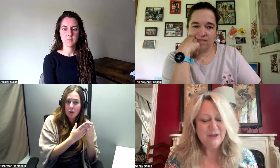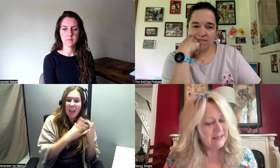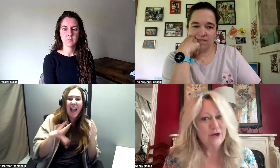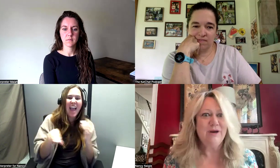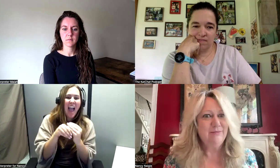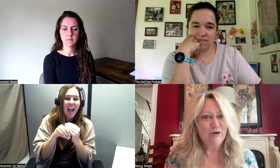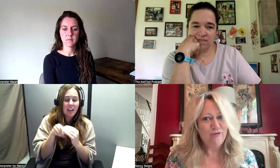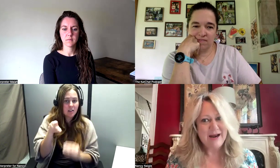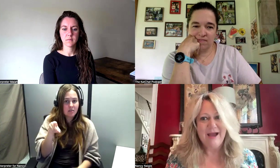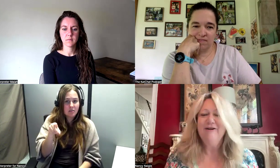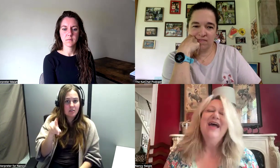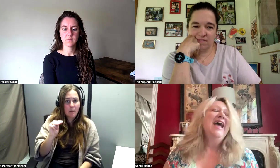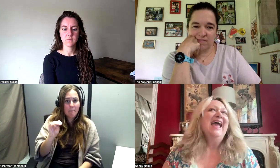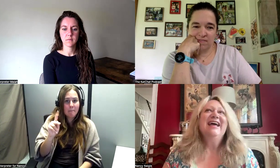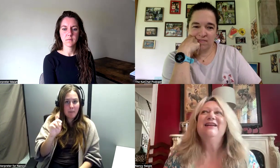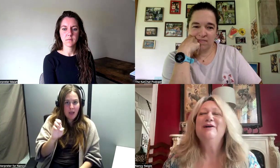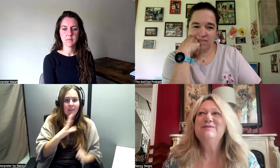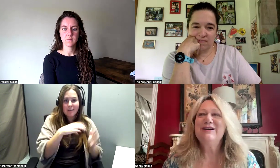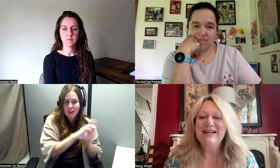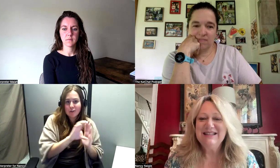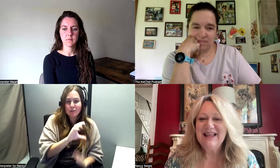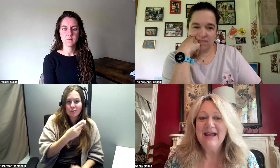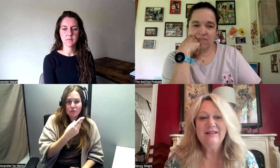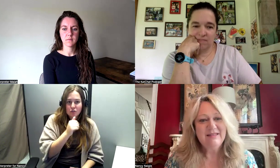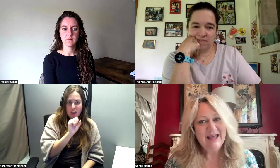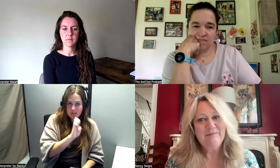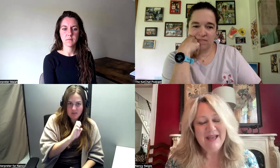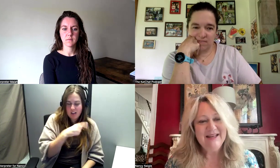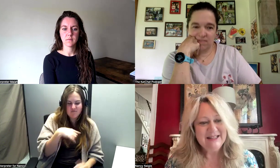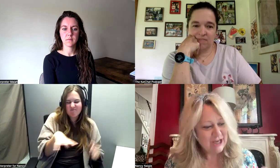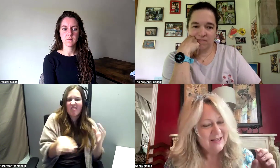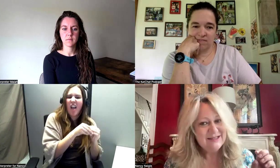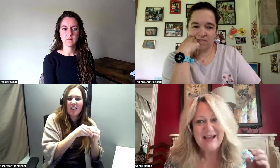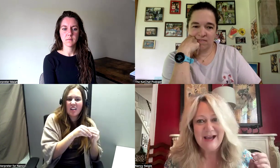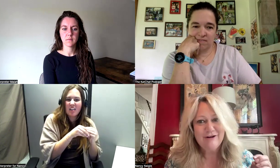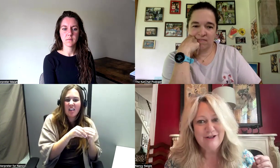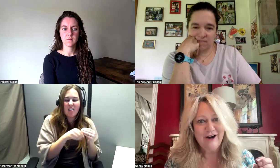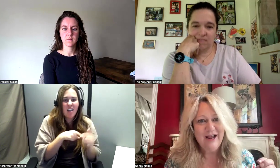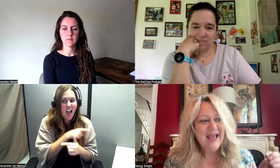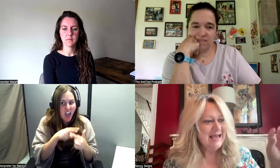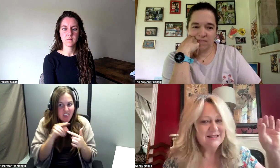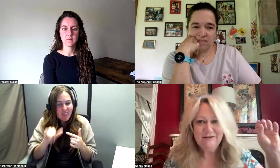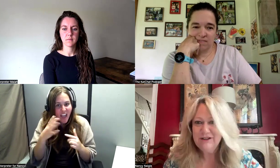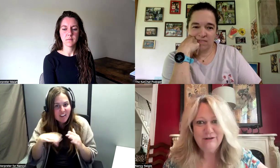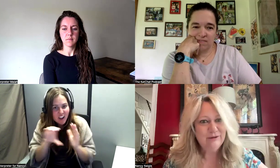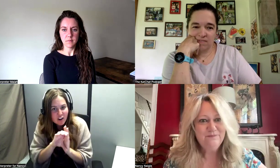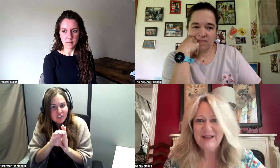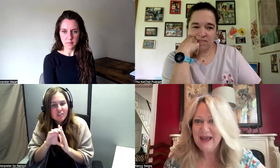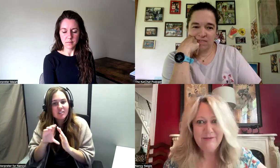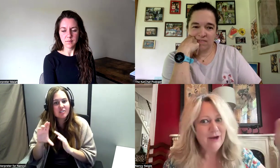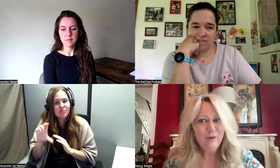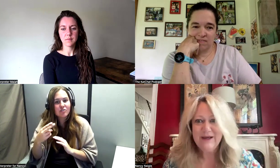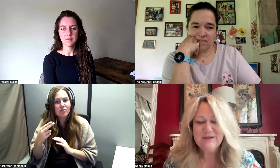in a book. He is going in a book right now. And so I did that. And it made Chase, that character, has a